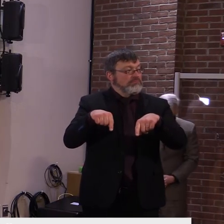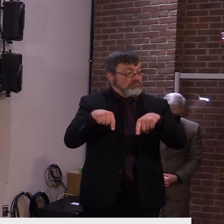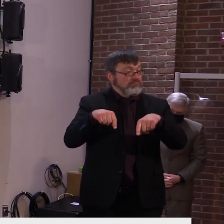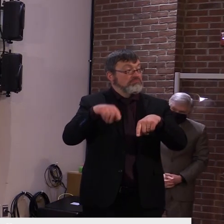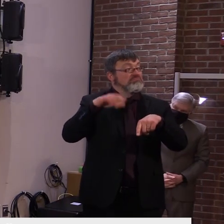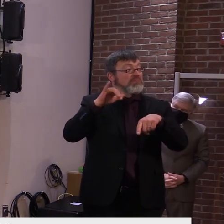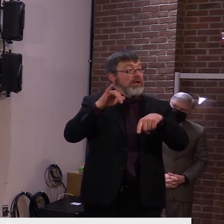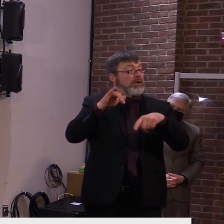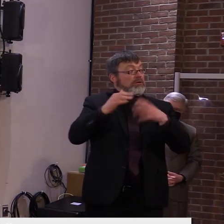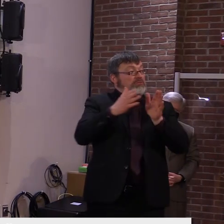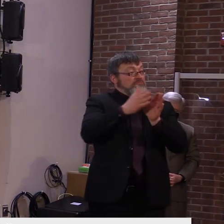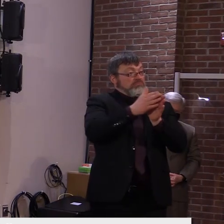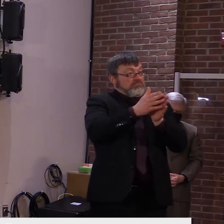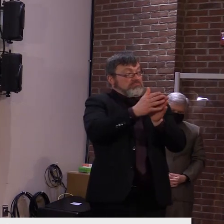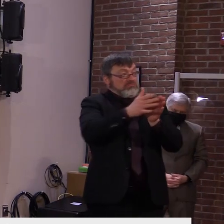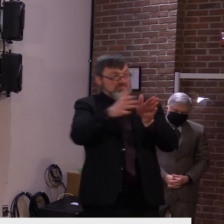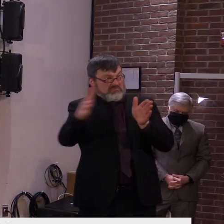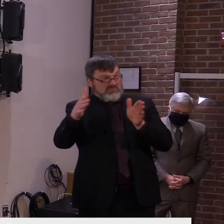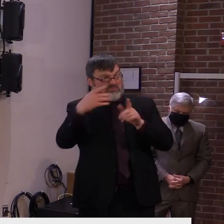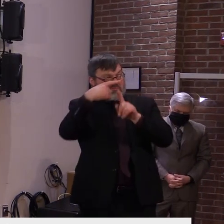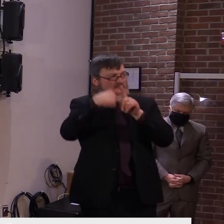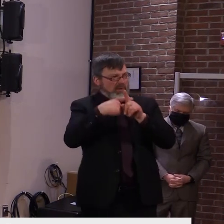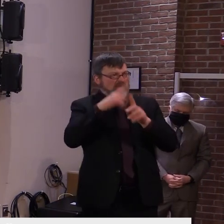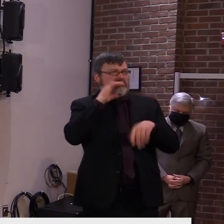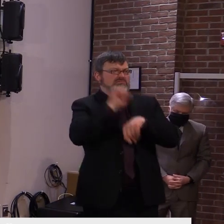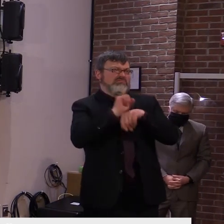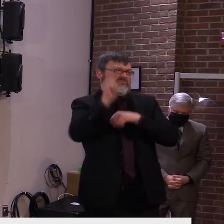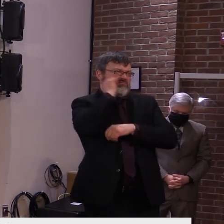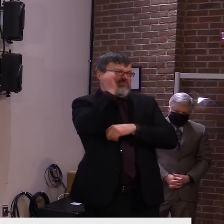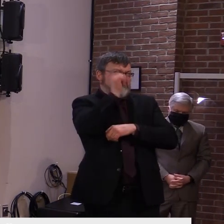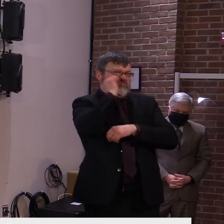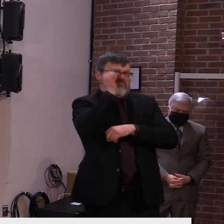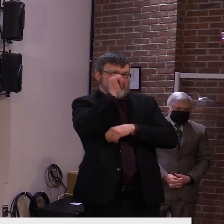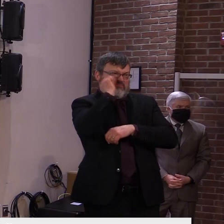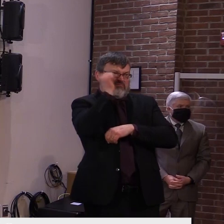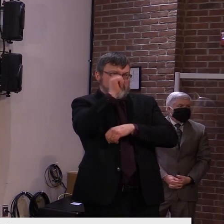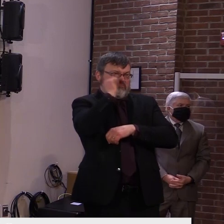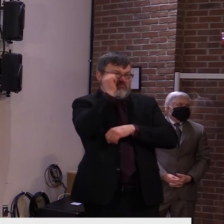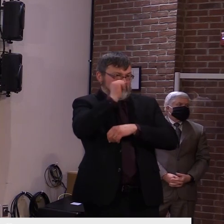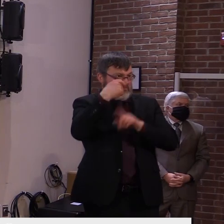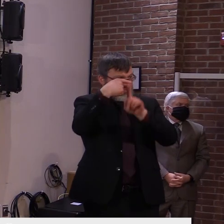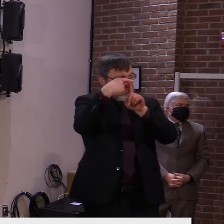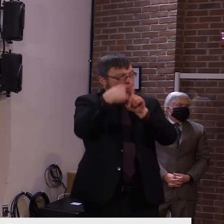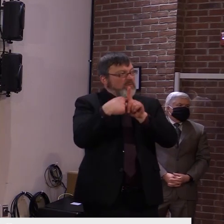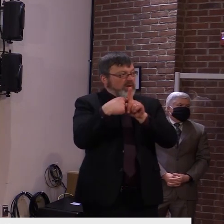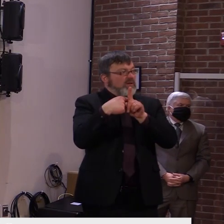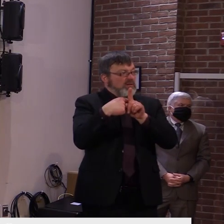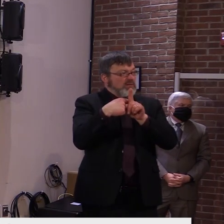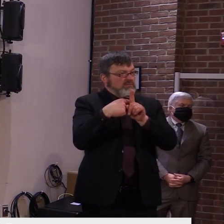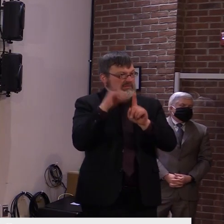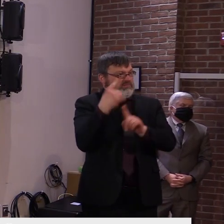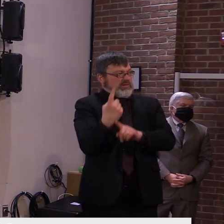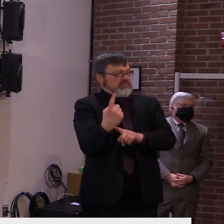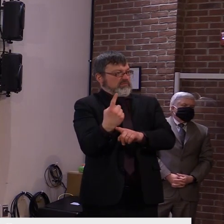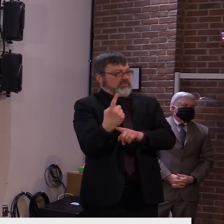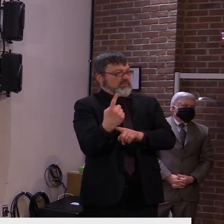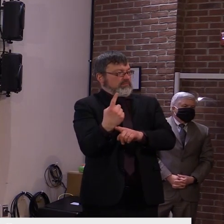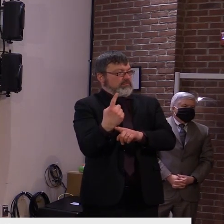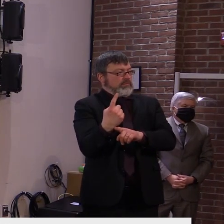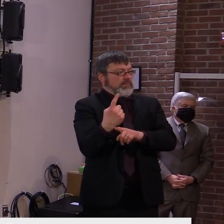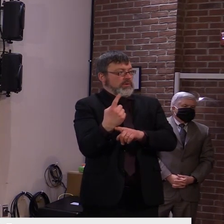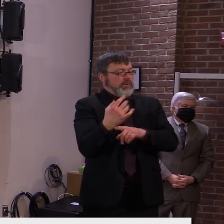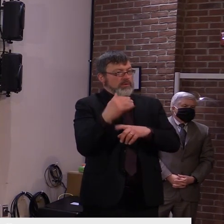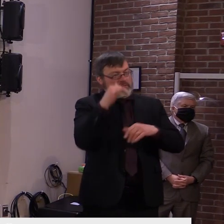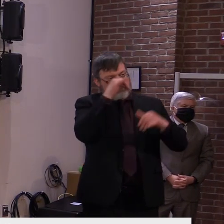week, getting this done before other labs were on board and ready to test. These amazing employees gave